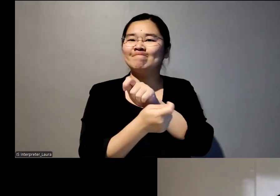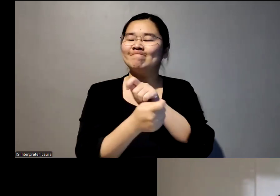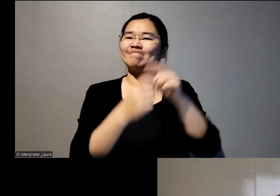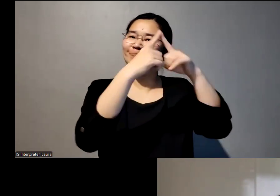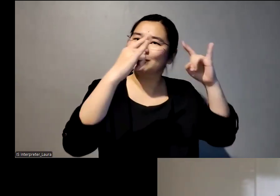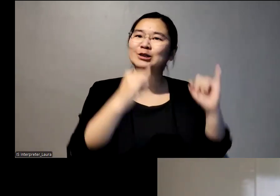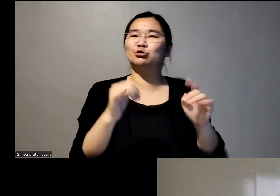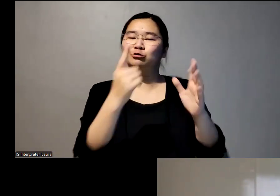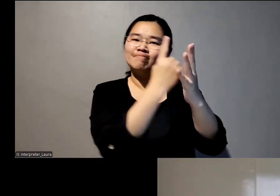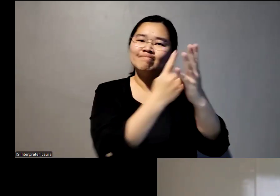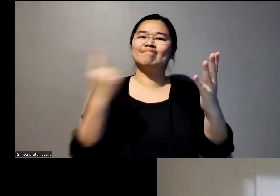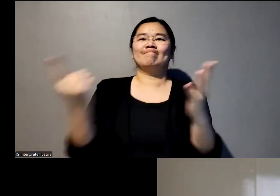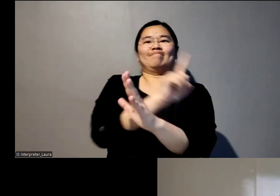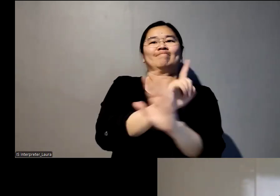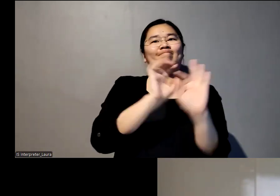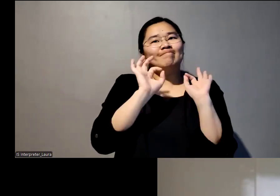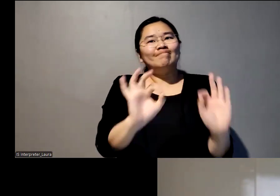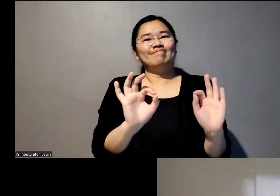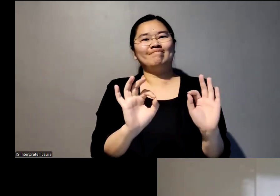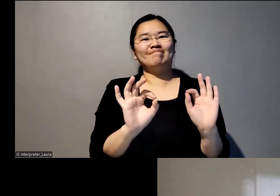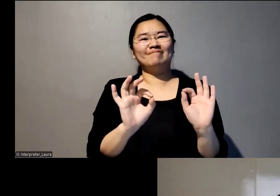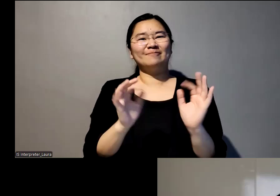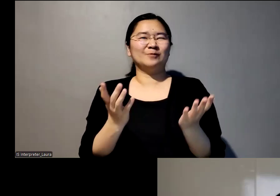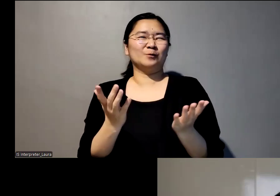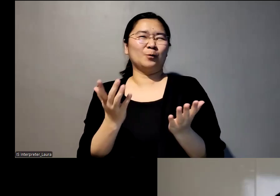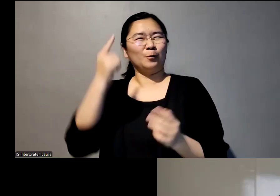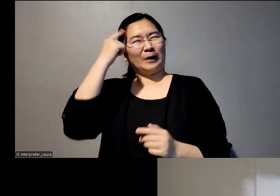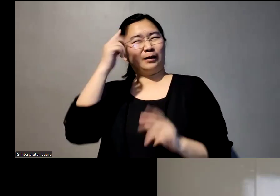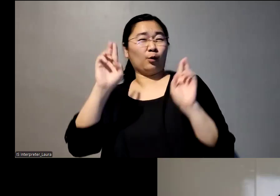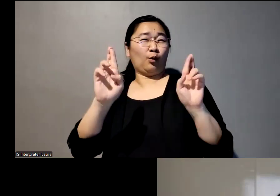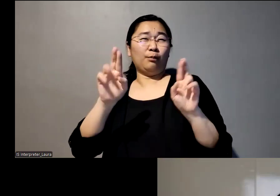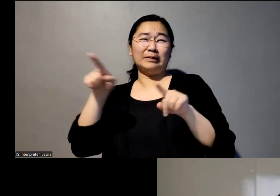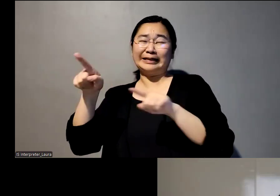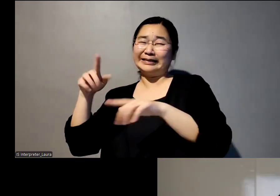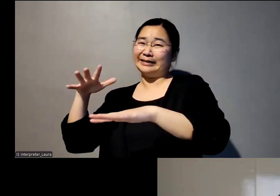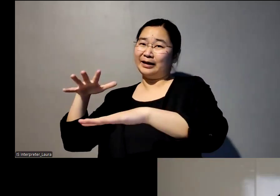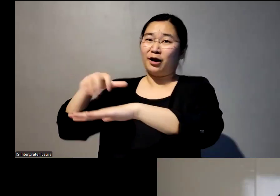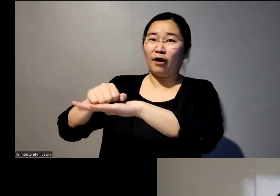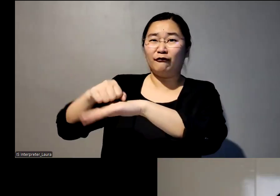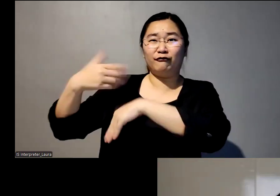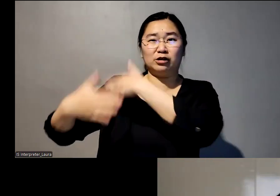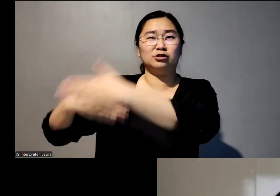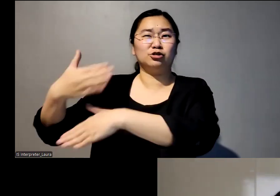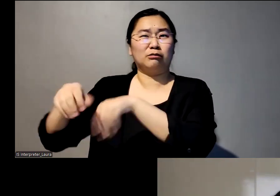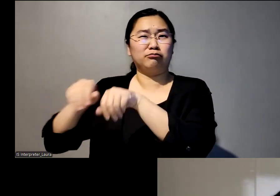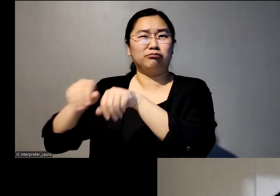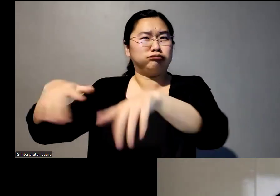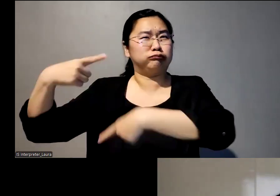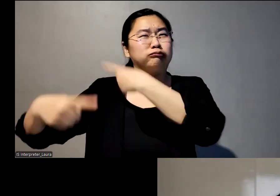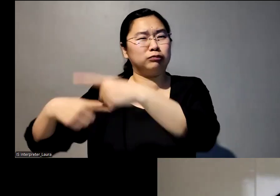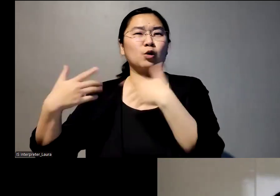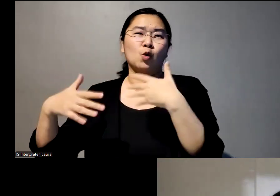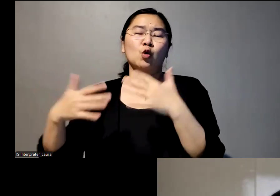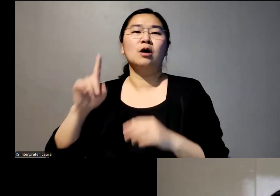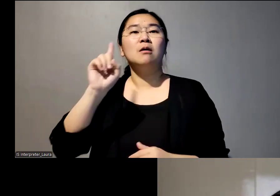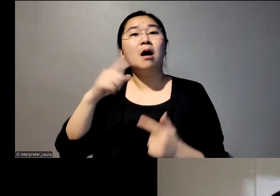not unique to the discussion around deinstitutionalization is the barriers that smaller organizations experience in receiving